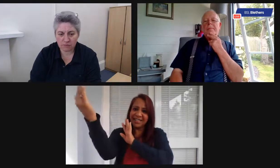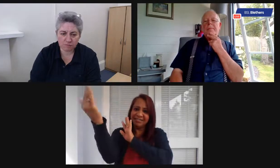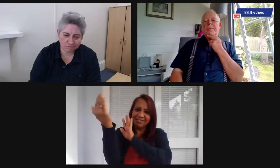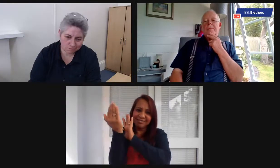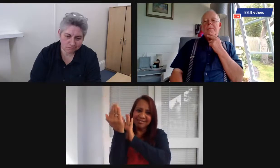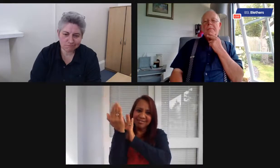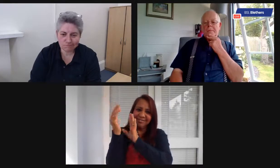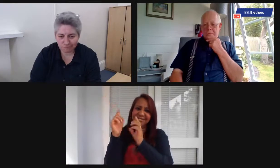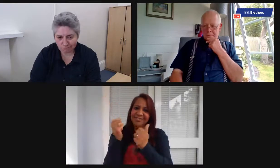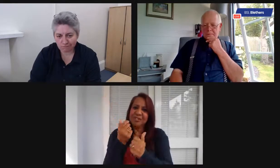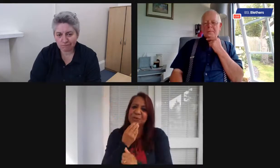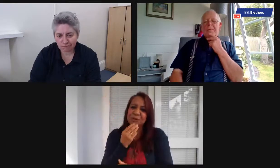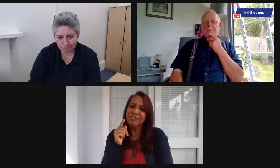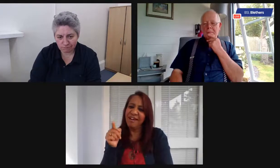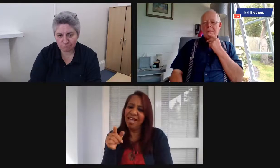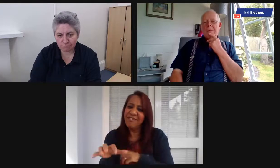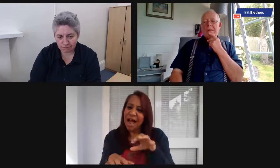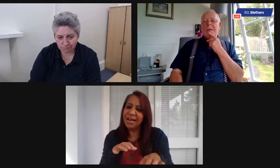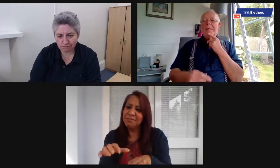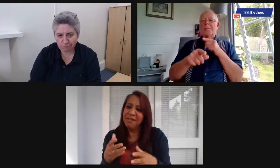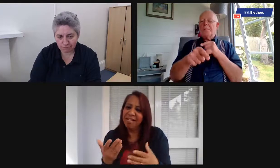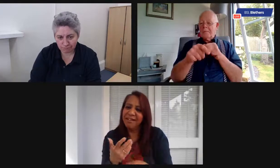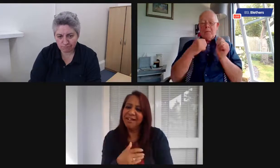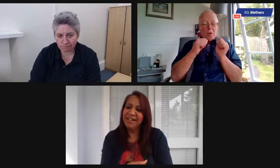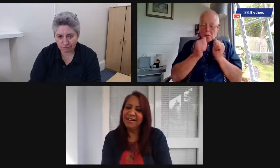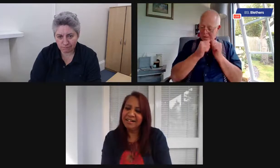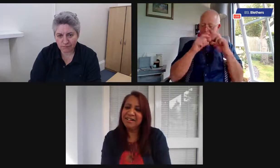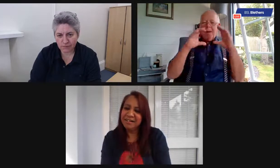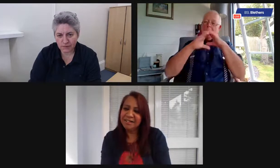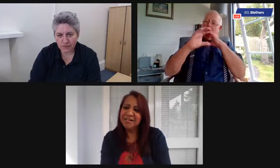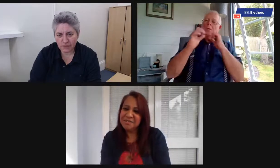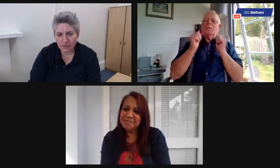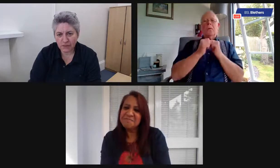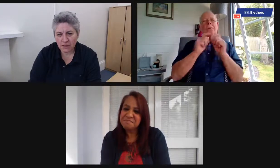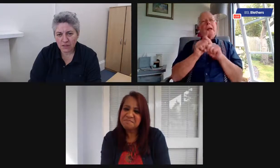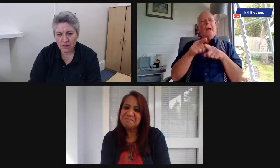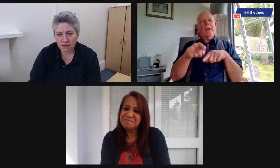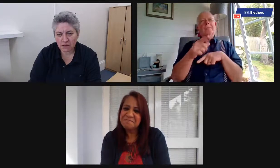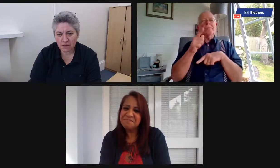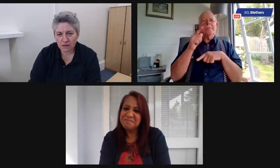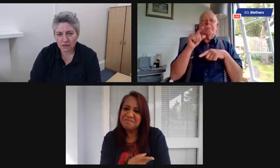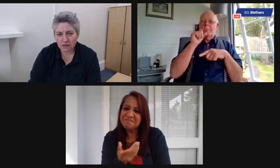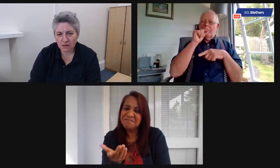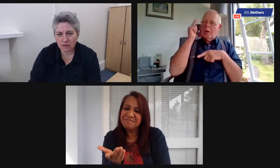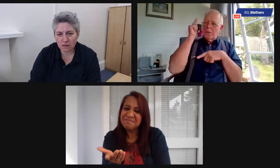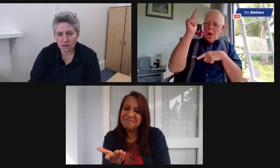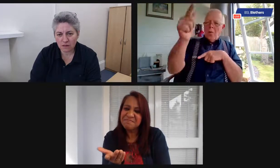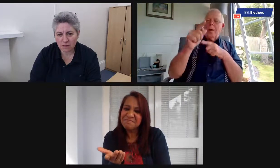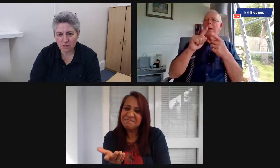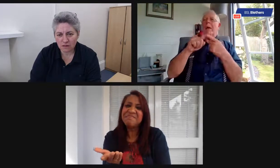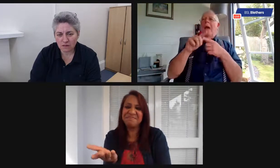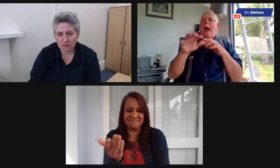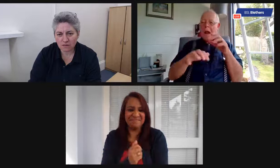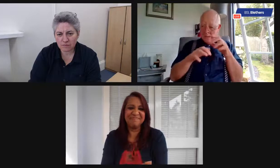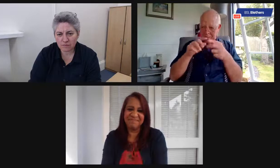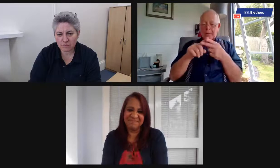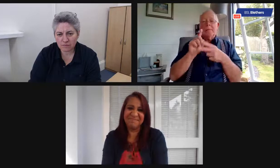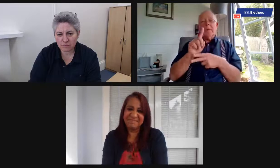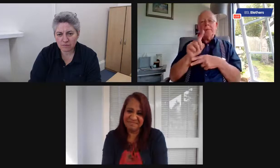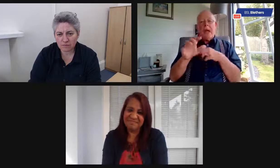to photograph animals and some flowers and things like that, but really in detail. I totally agree. I mean, some of those zoom lenses